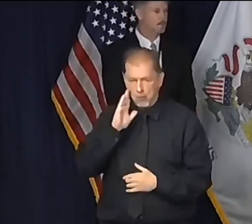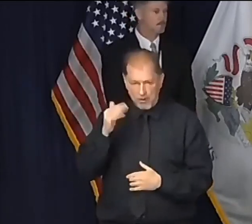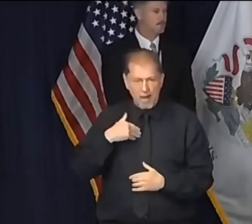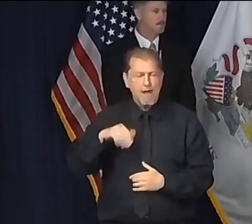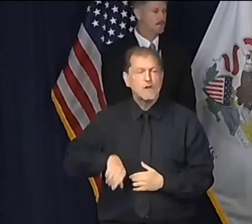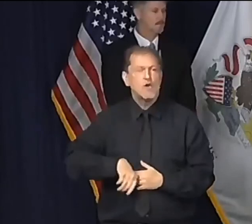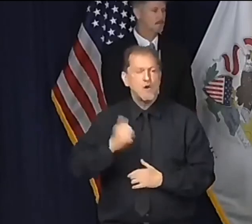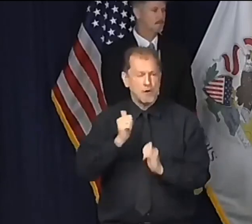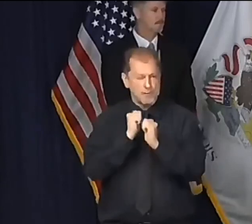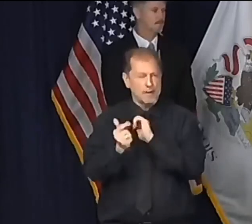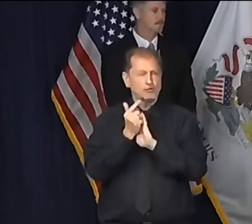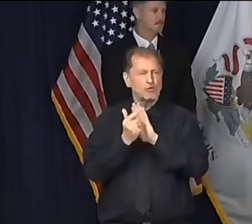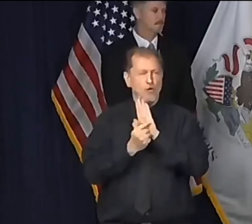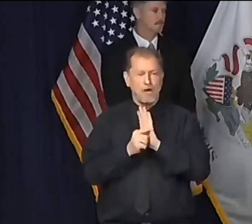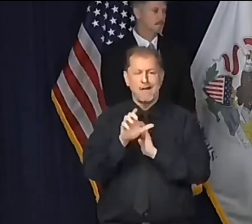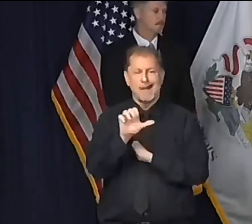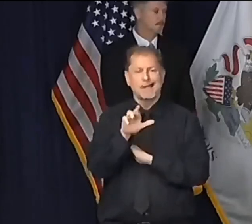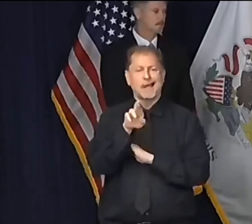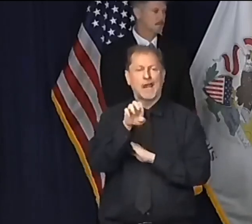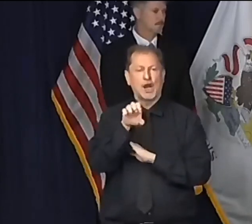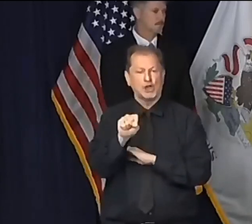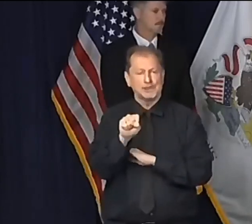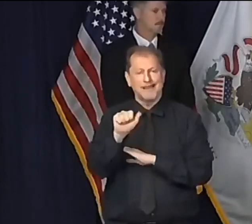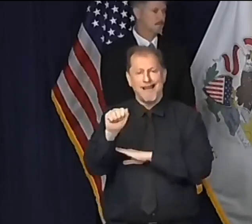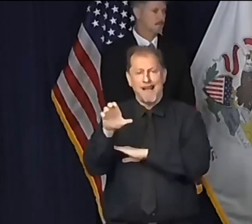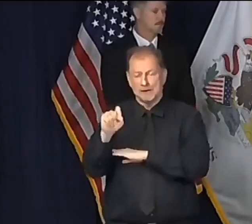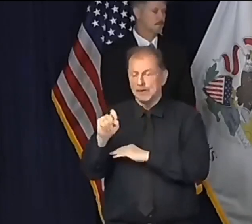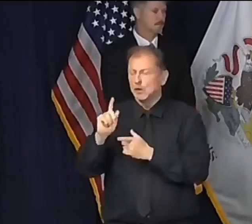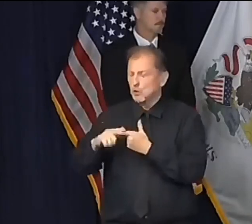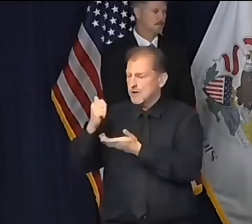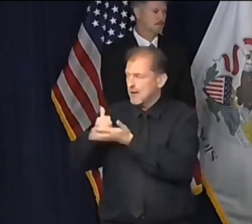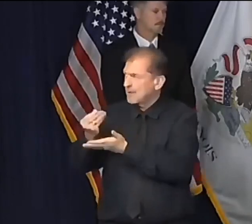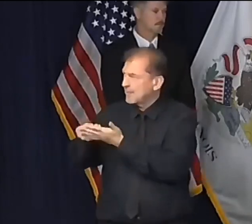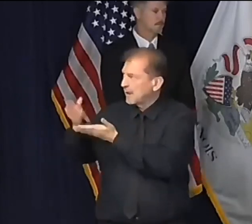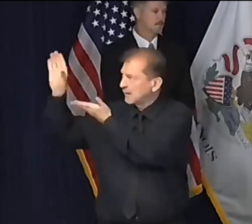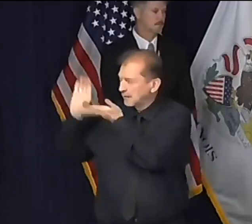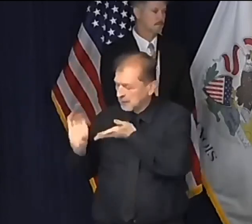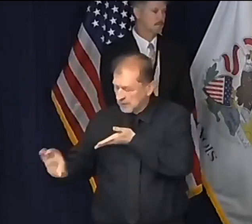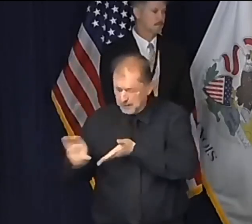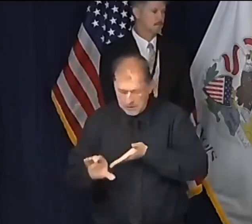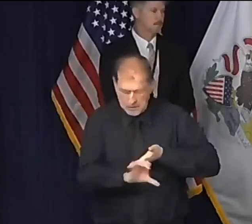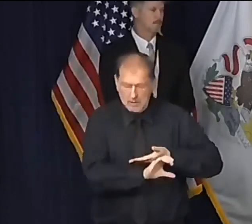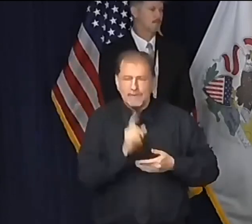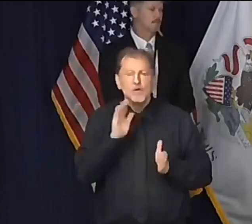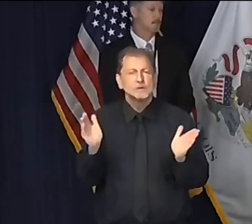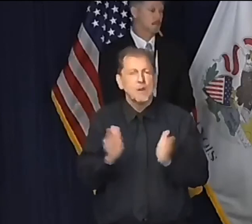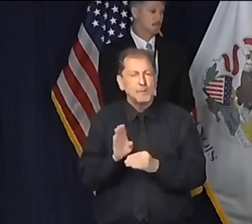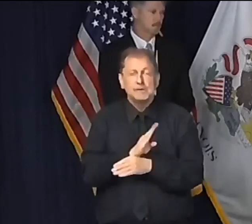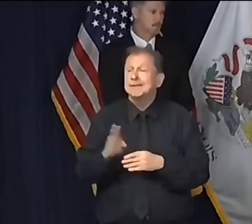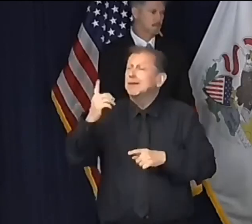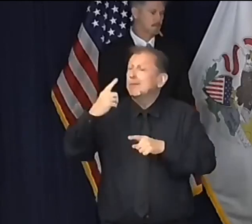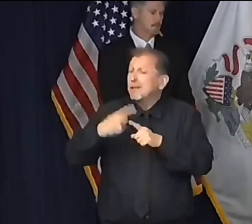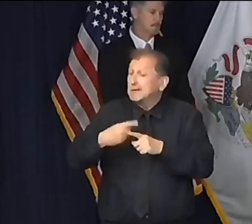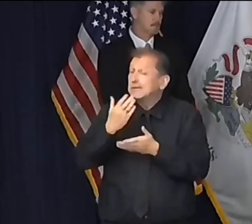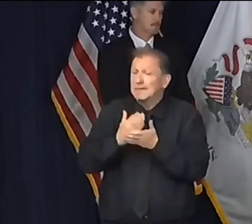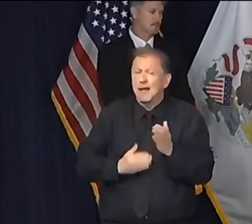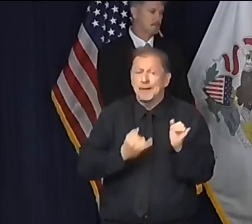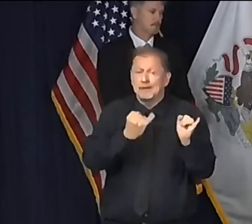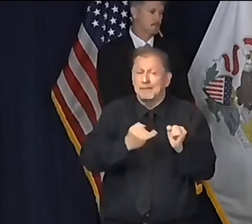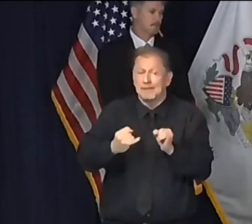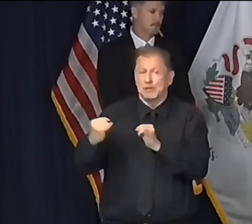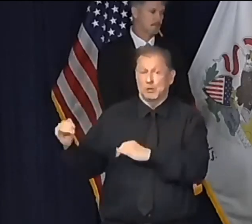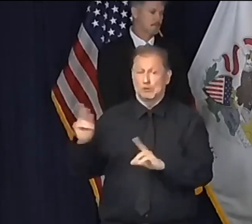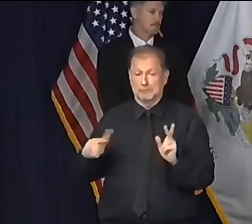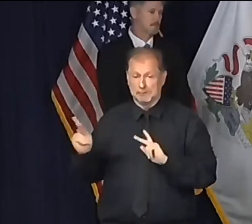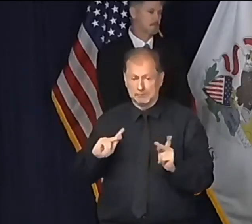told, to expand support for small businesses as well as for individuals across the country. And so we want